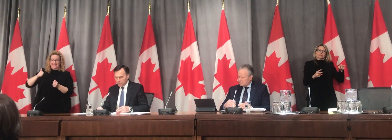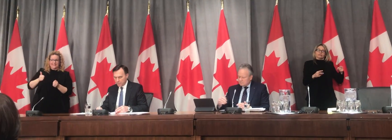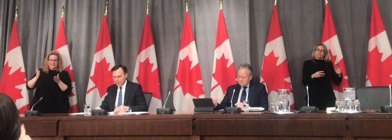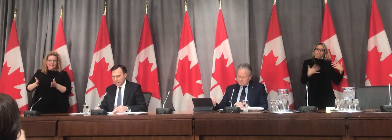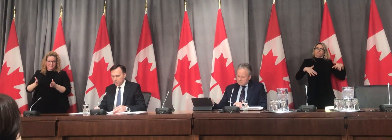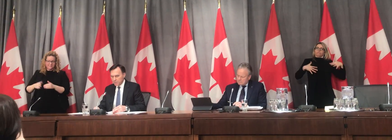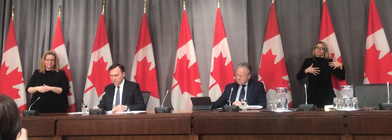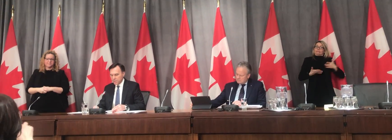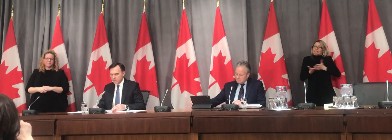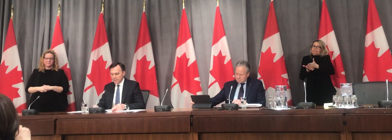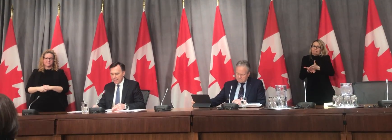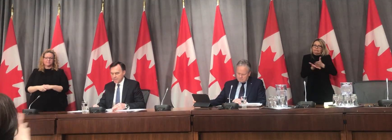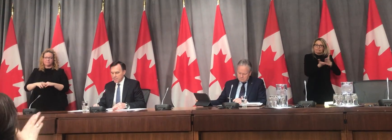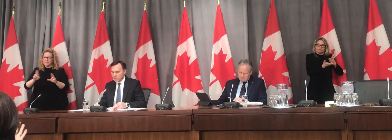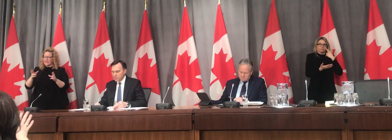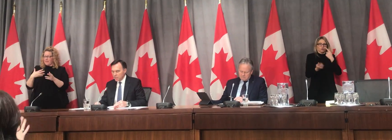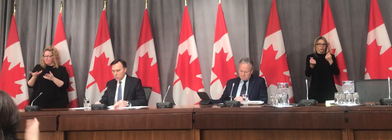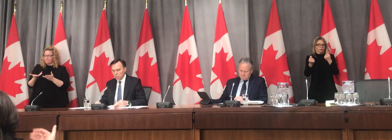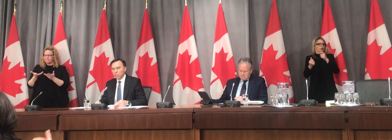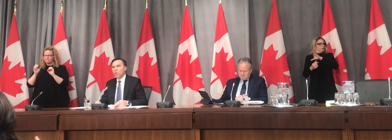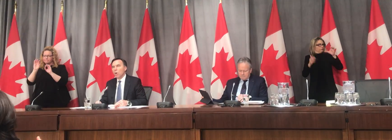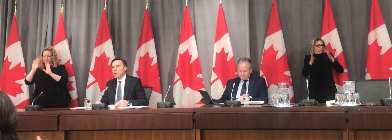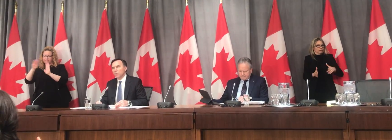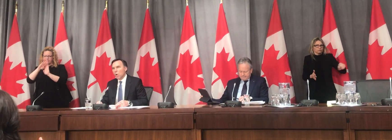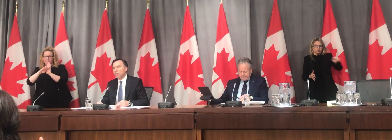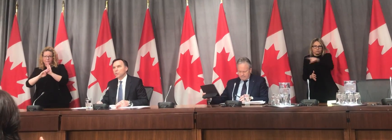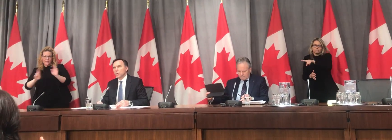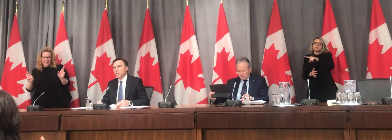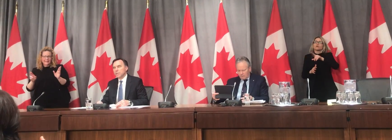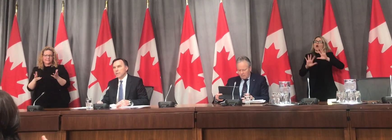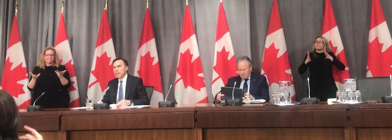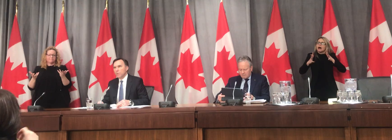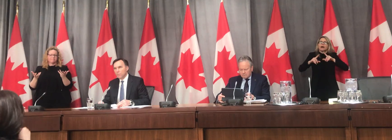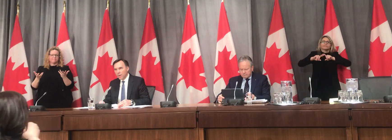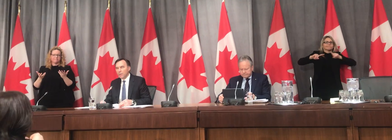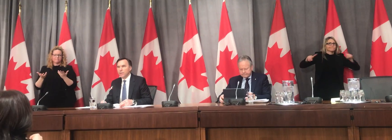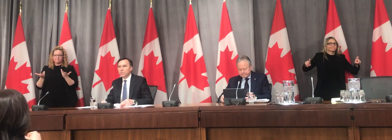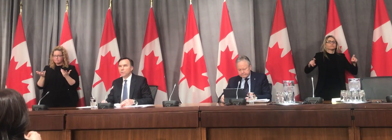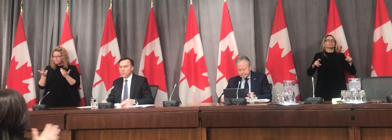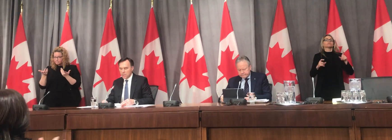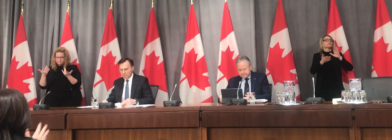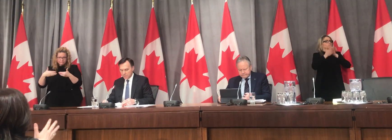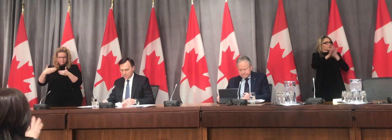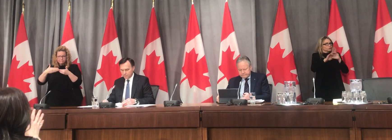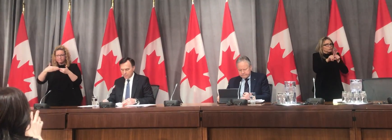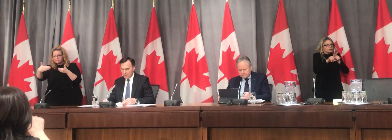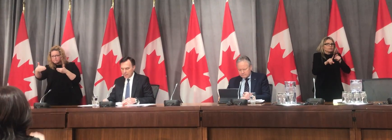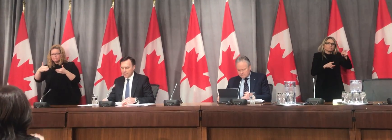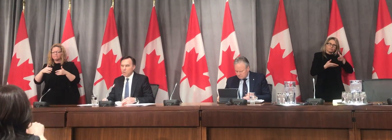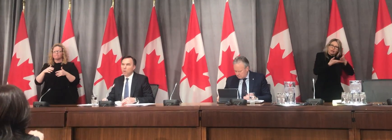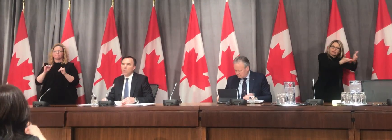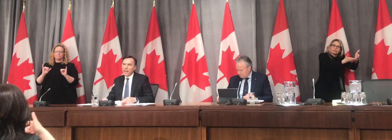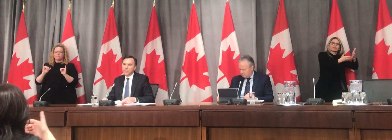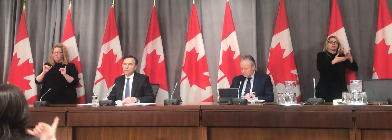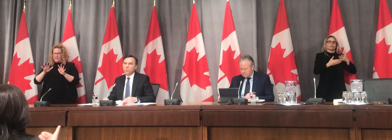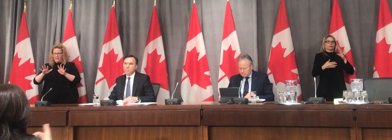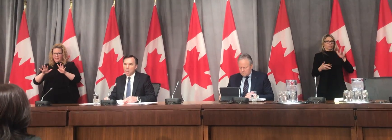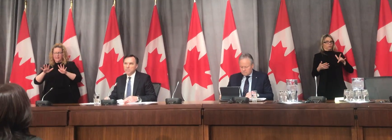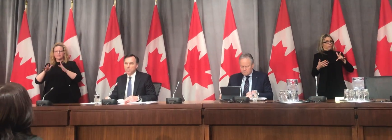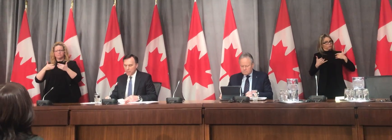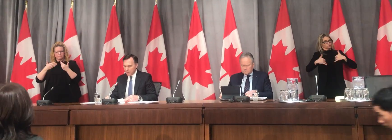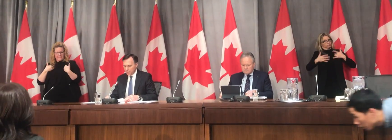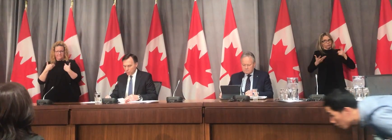to support them in businesses as things continue to evolve during these very uncertain times. It's our